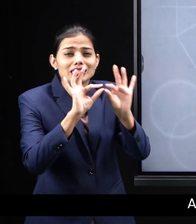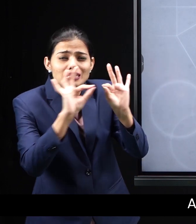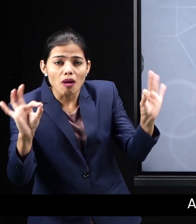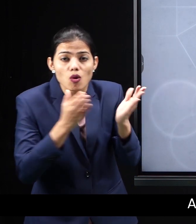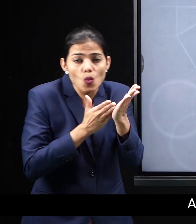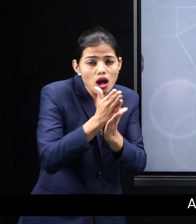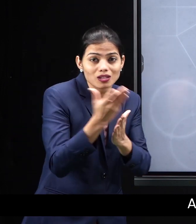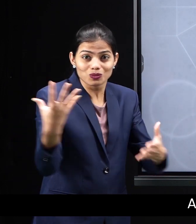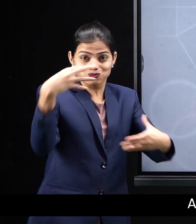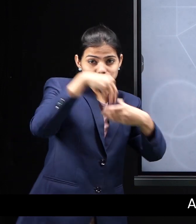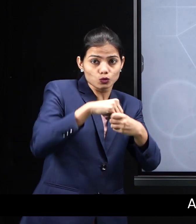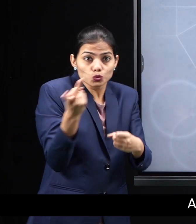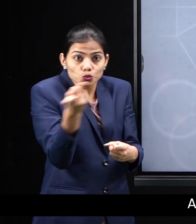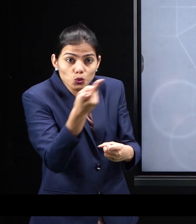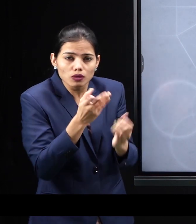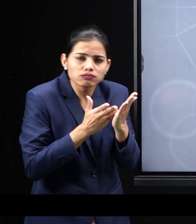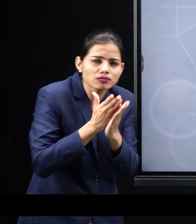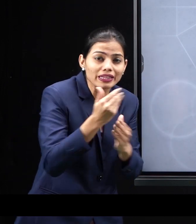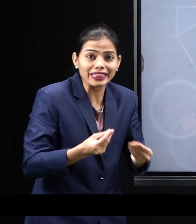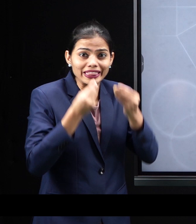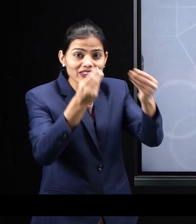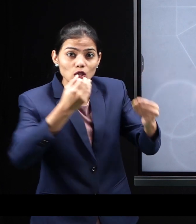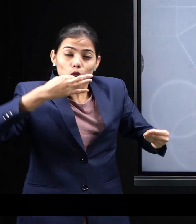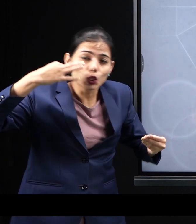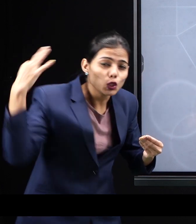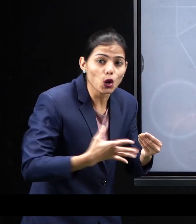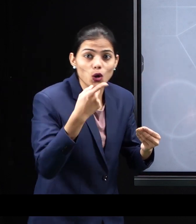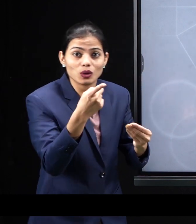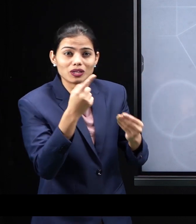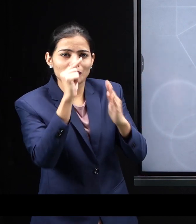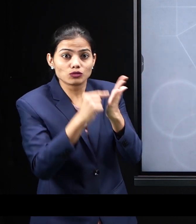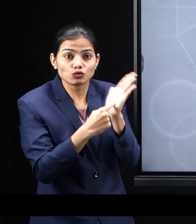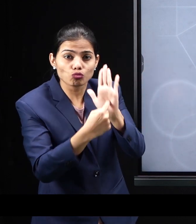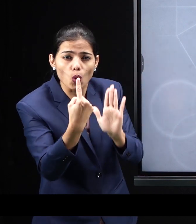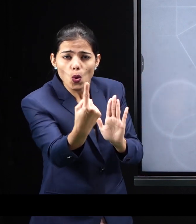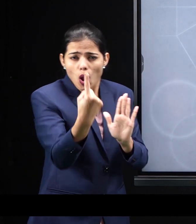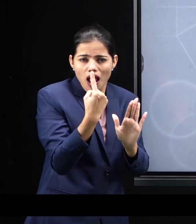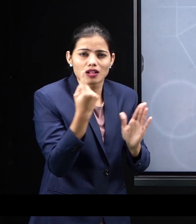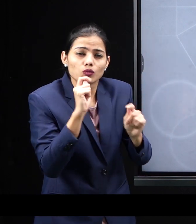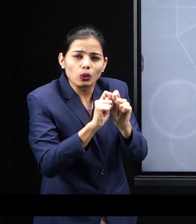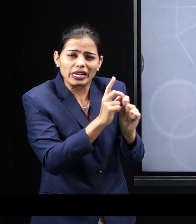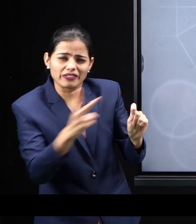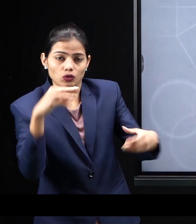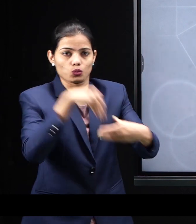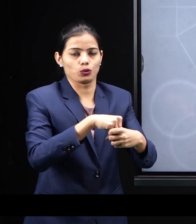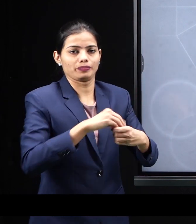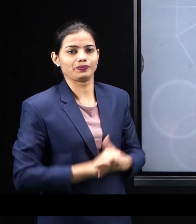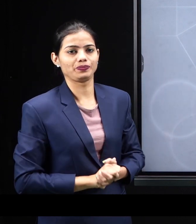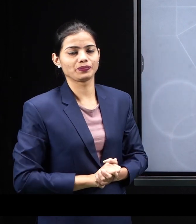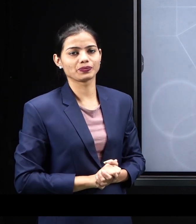A simple way is to put the two sets together. This gives us a new set and exactly one set, so it is